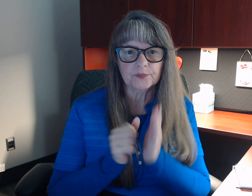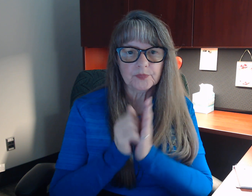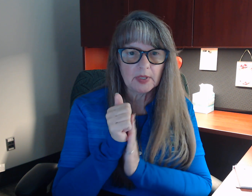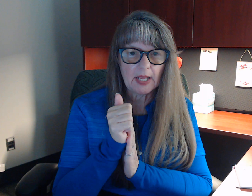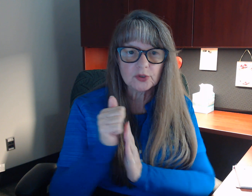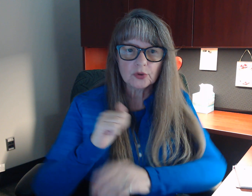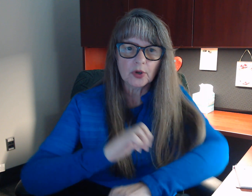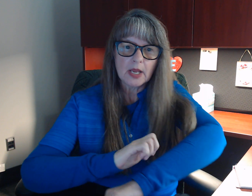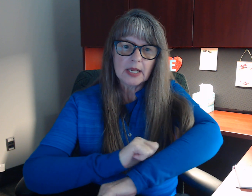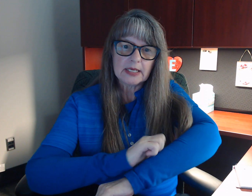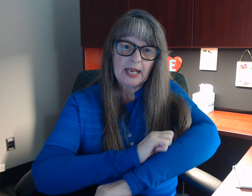Cancer.